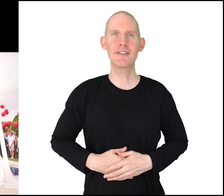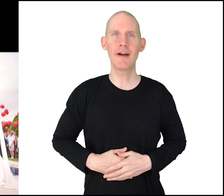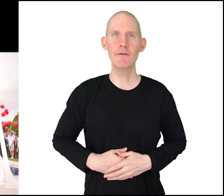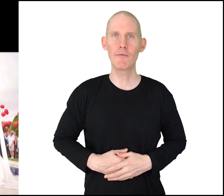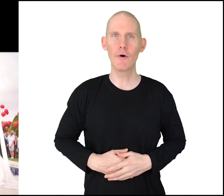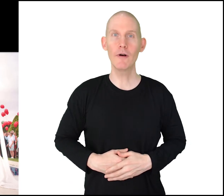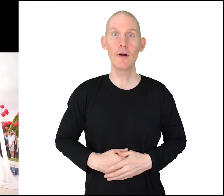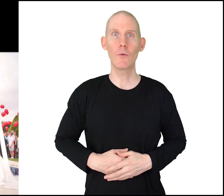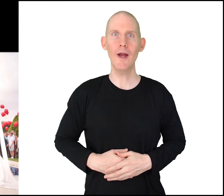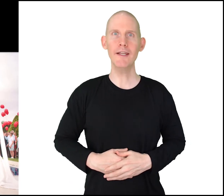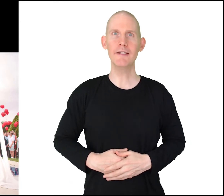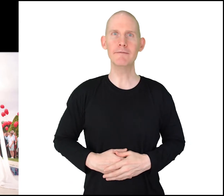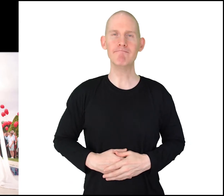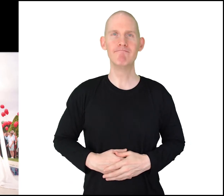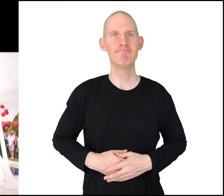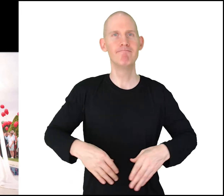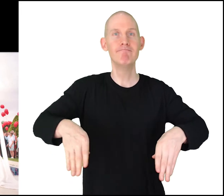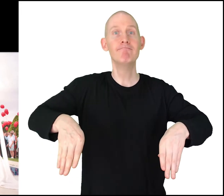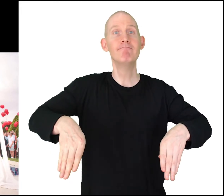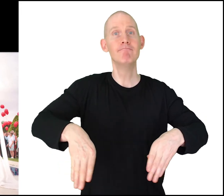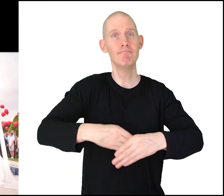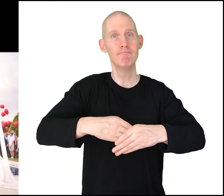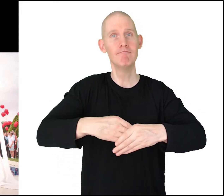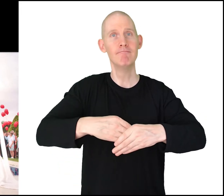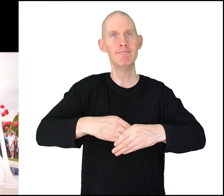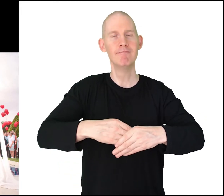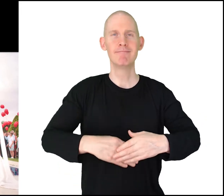Here is the sign for wedding.